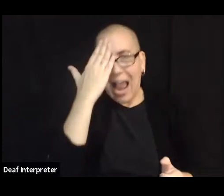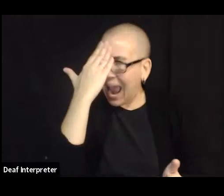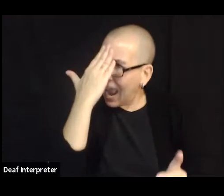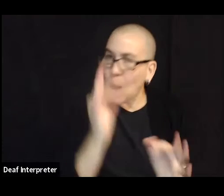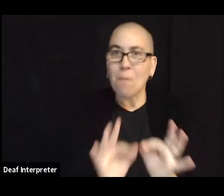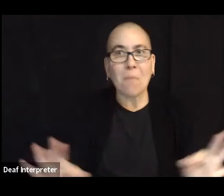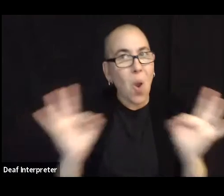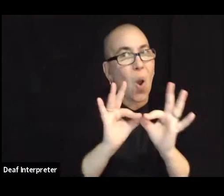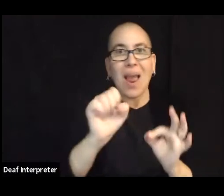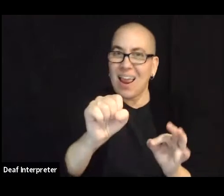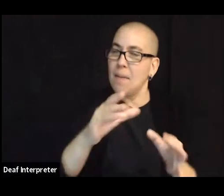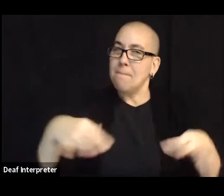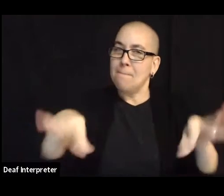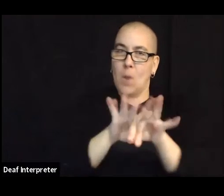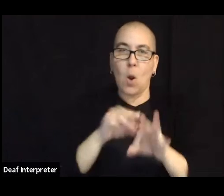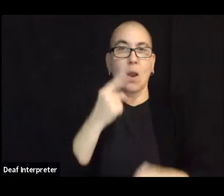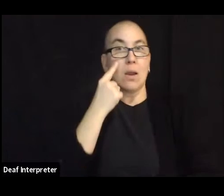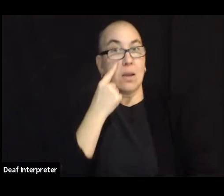the effectiveness data.